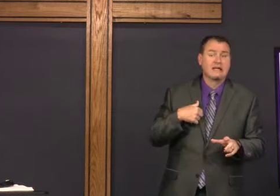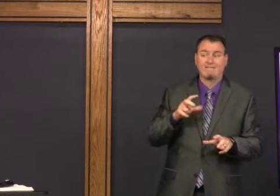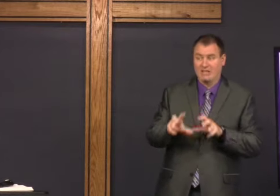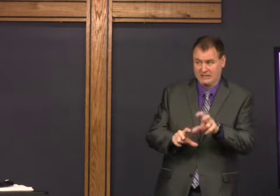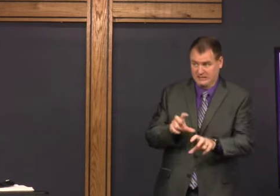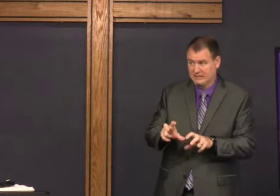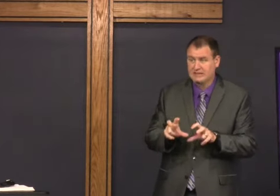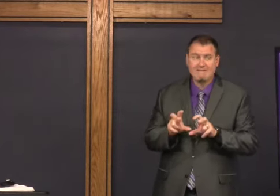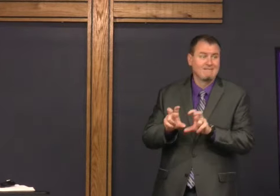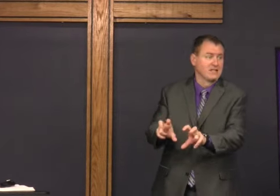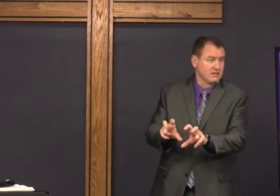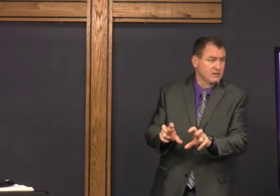Investing